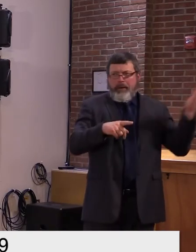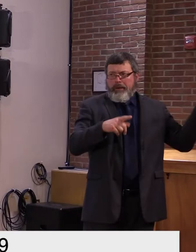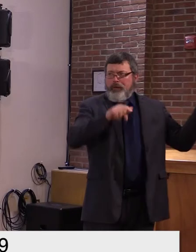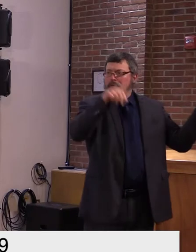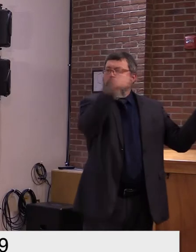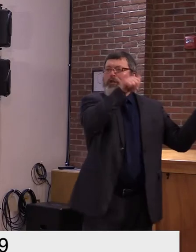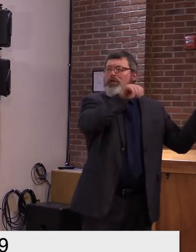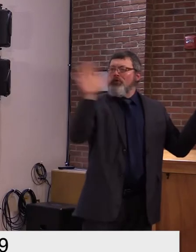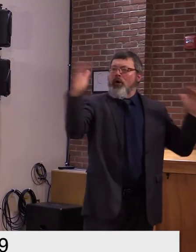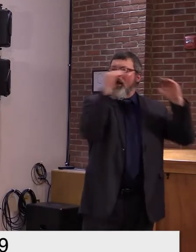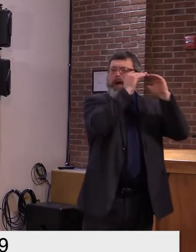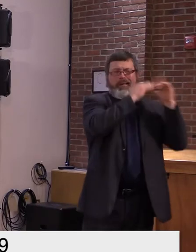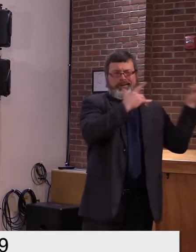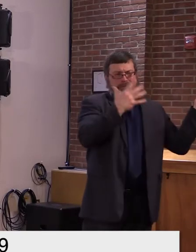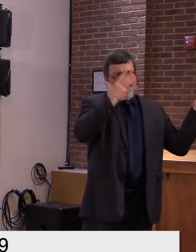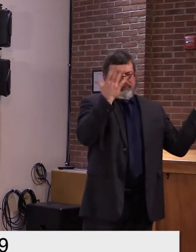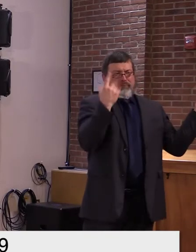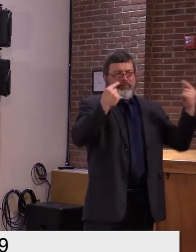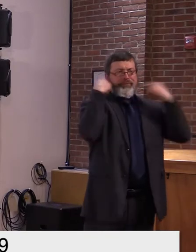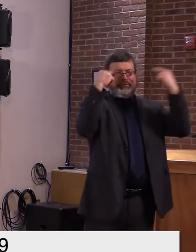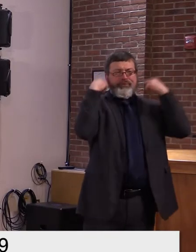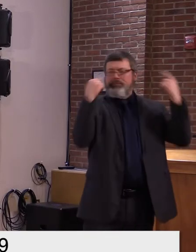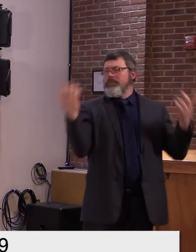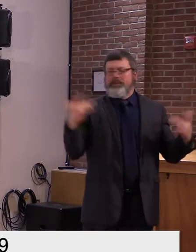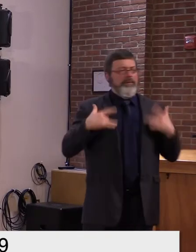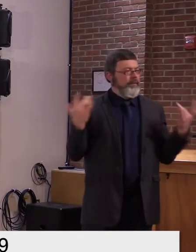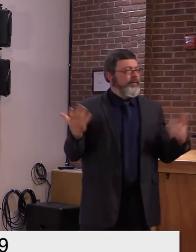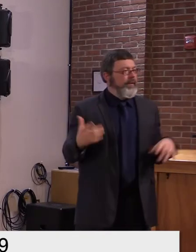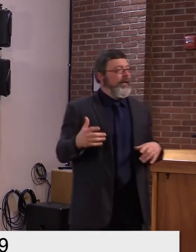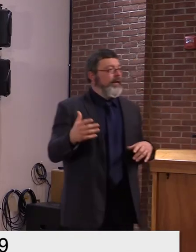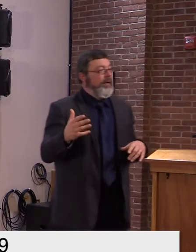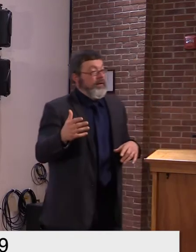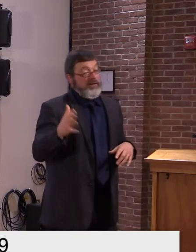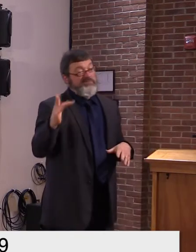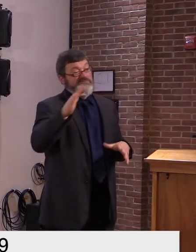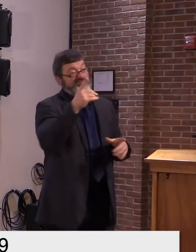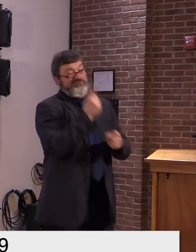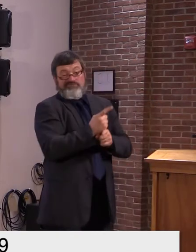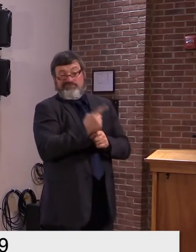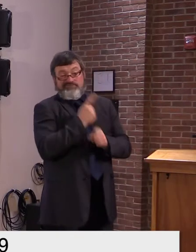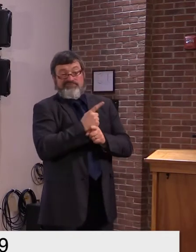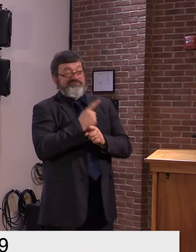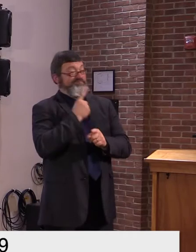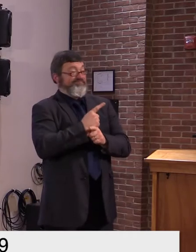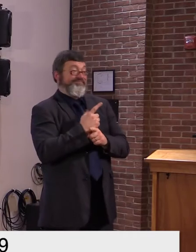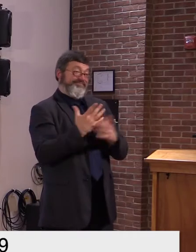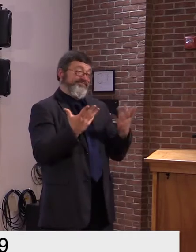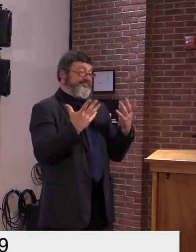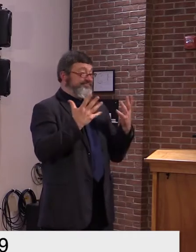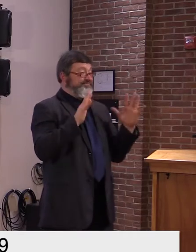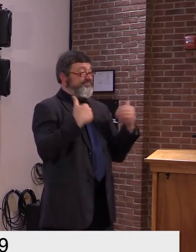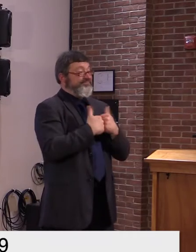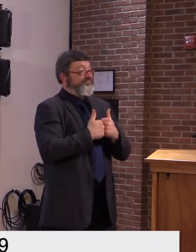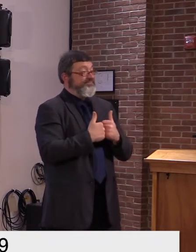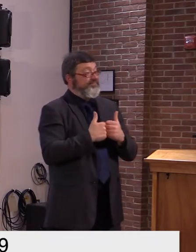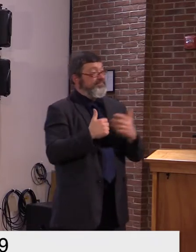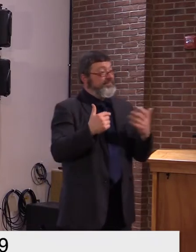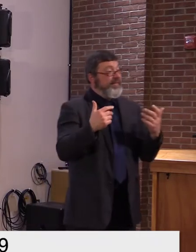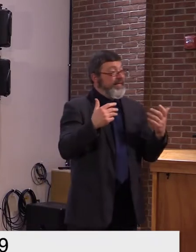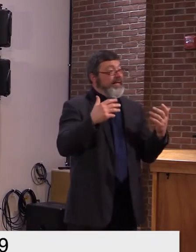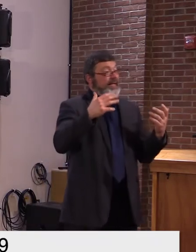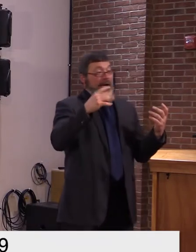Well, it's the challenge, but, you know, I'll do my part to try to bring the Vermont way to Washington. I think it works.